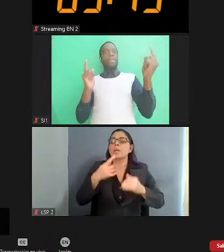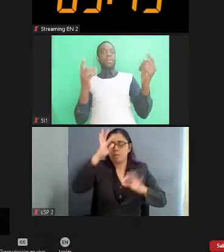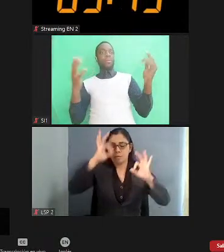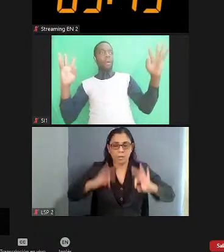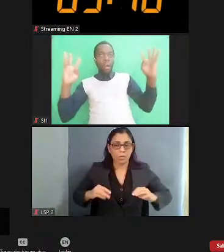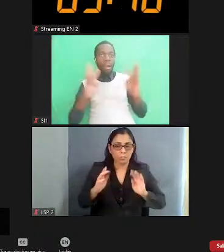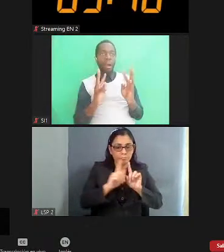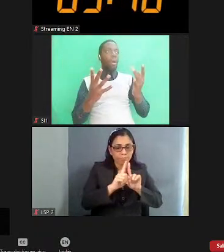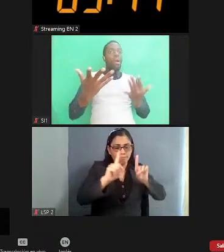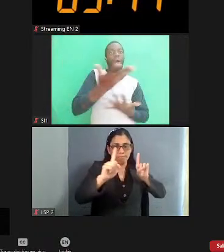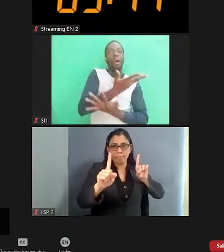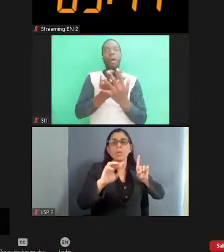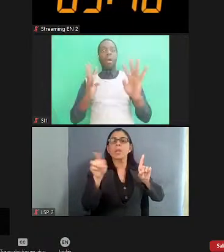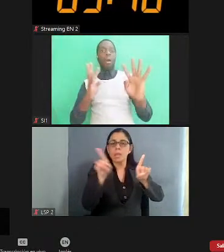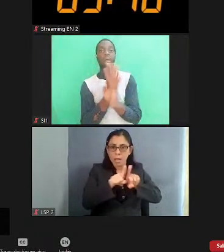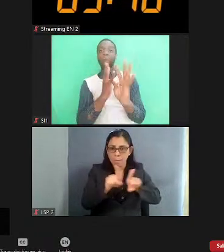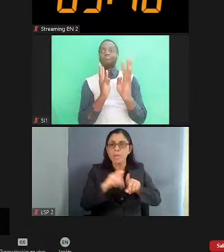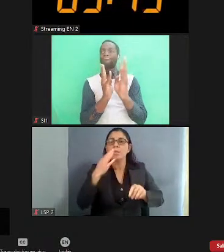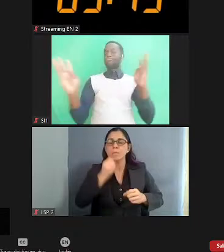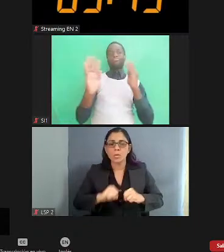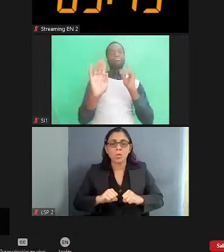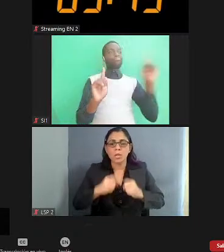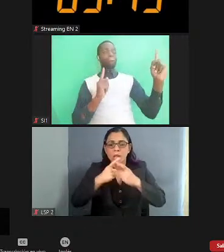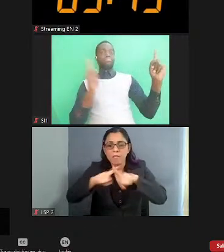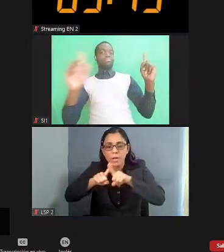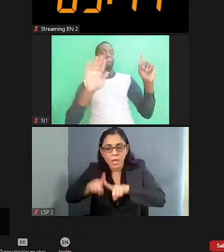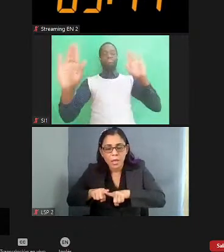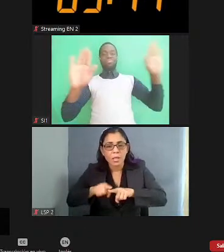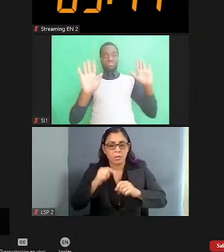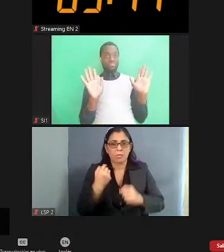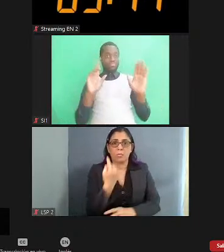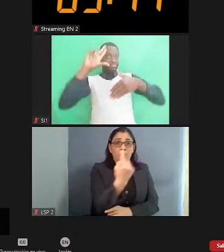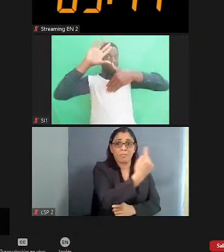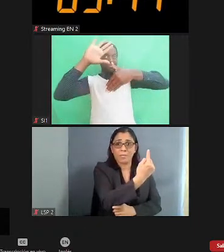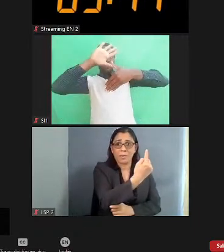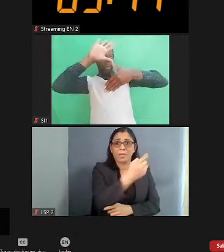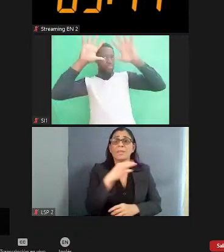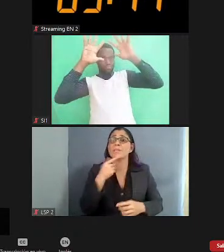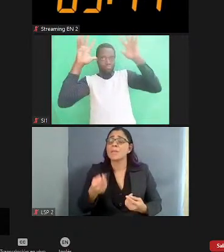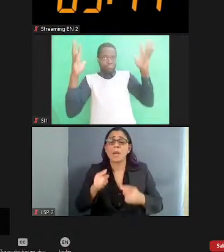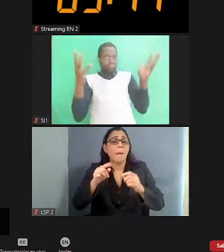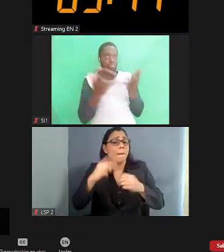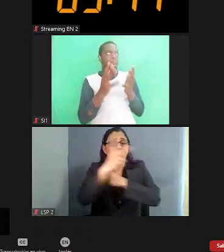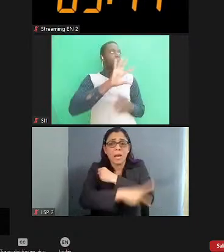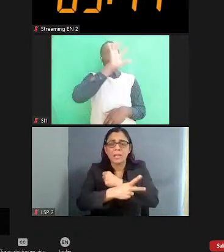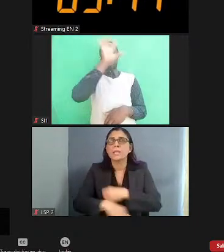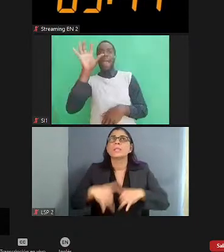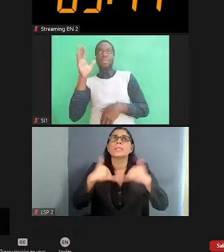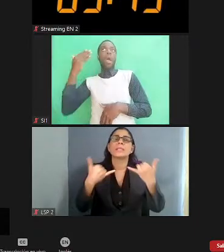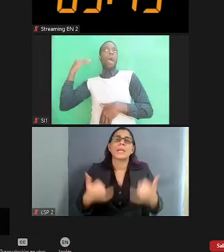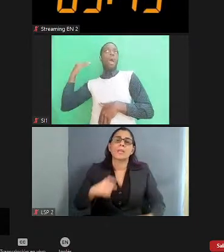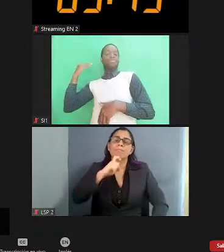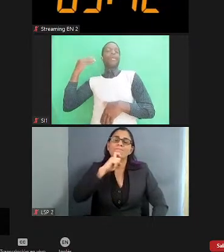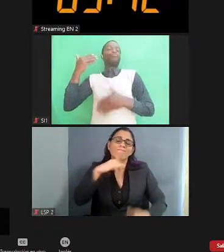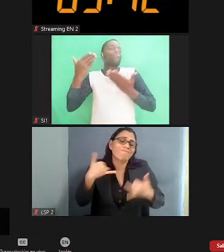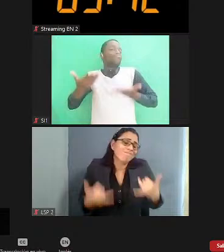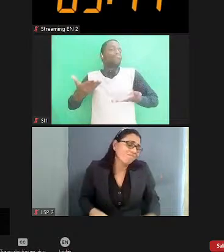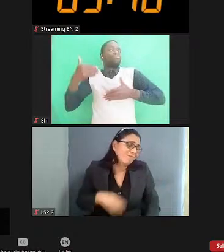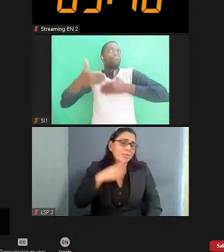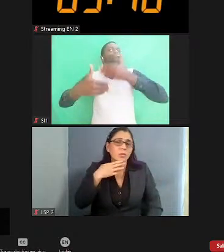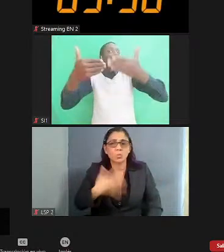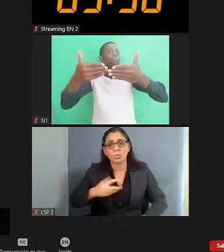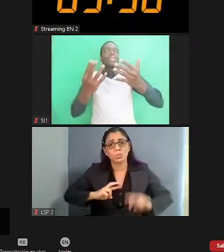physical isolation and other situations that in each of our countries we lived and we continue